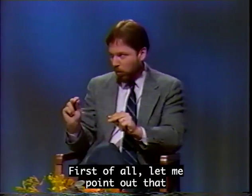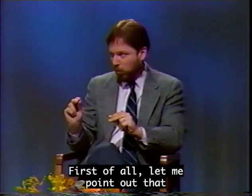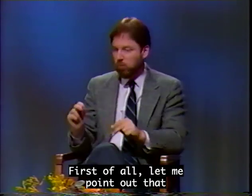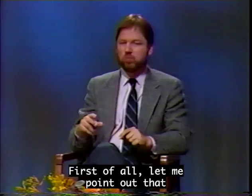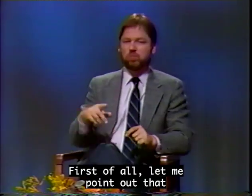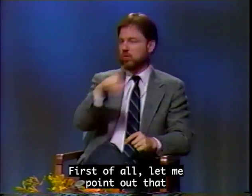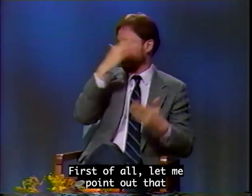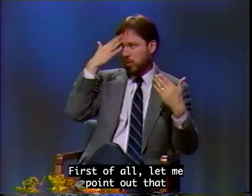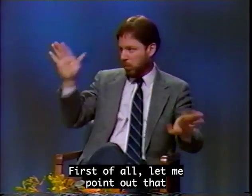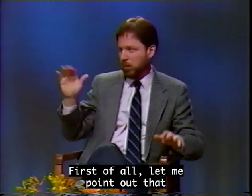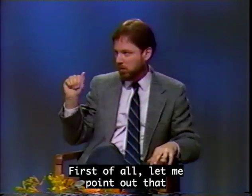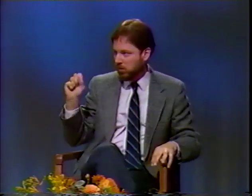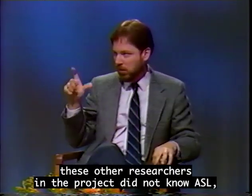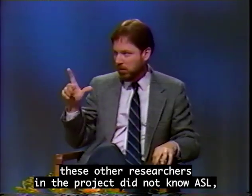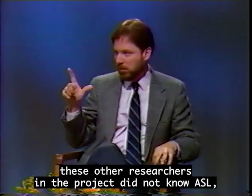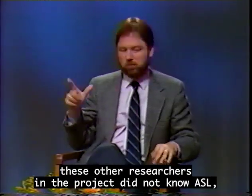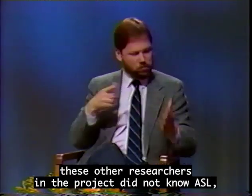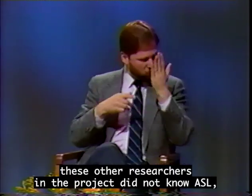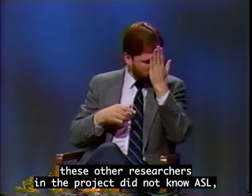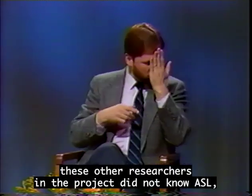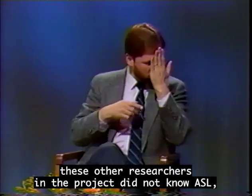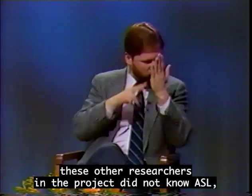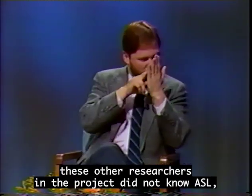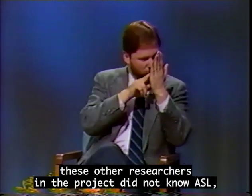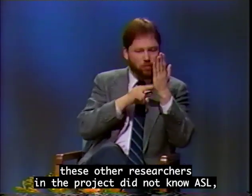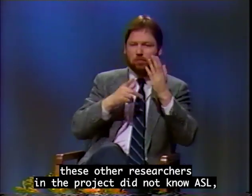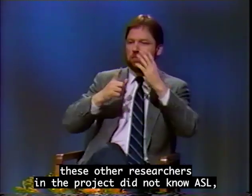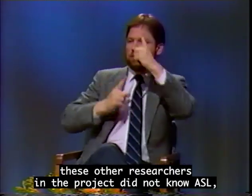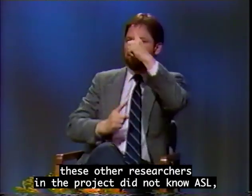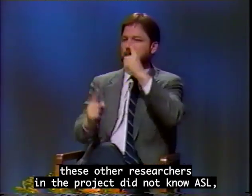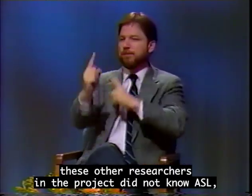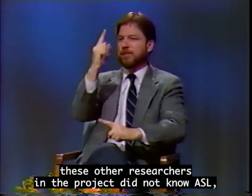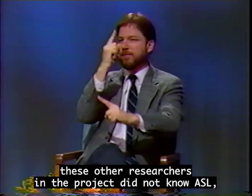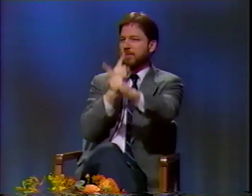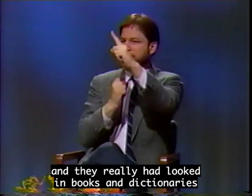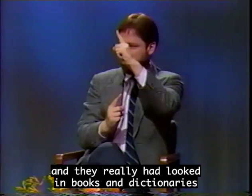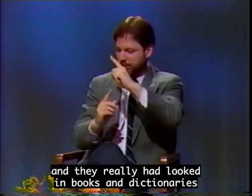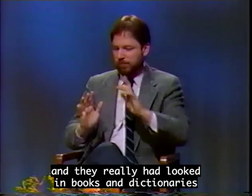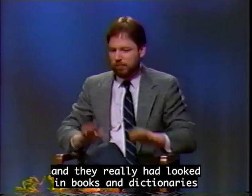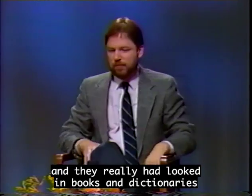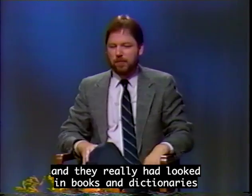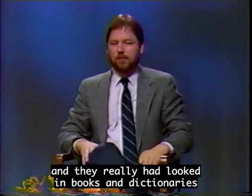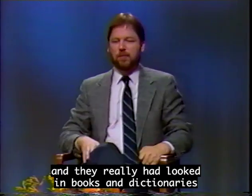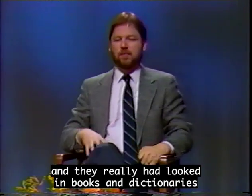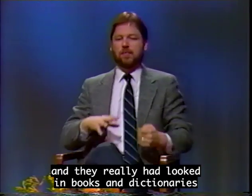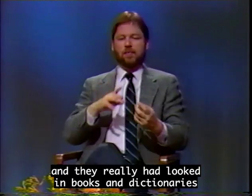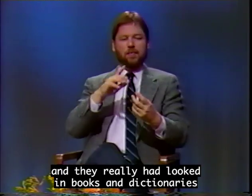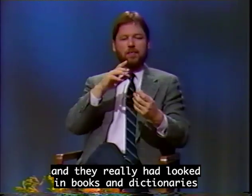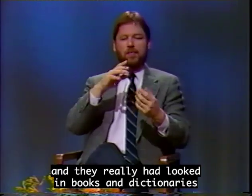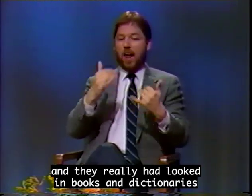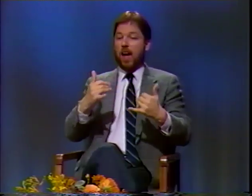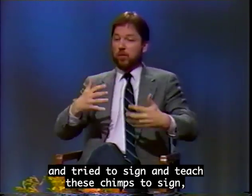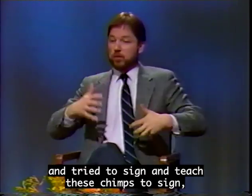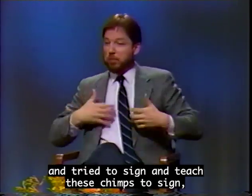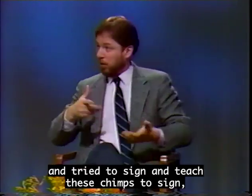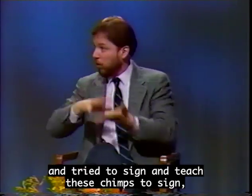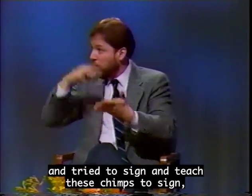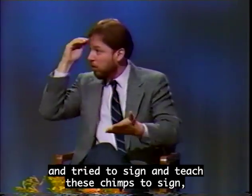First of all, let me point out that these other researchers in the project did not know ASL, and they really had looked in books and dictionaries and tried to sign